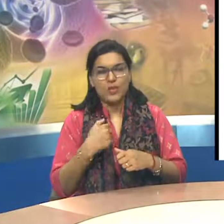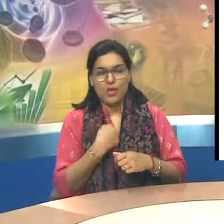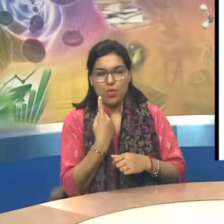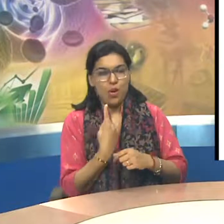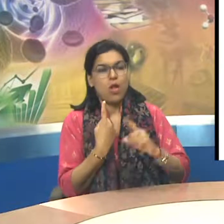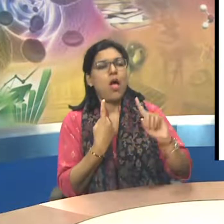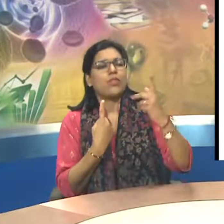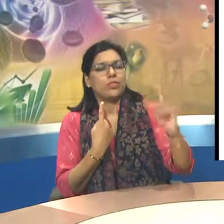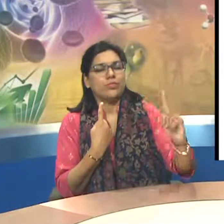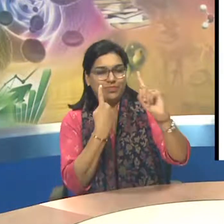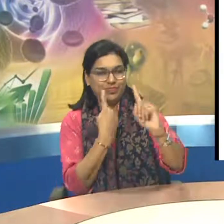ideas,